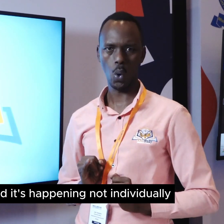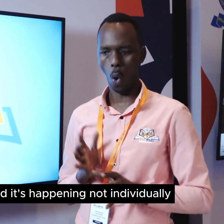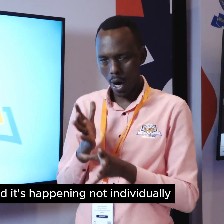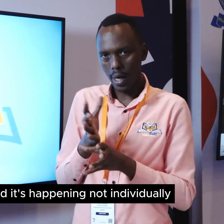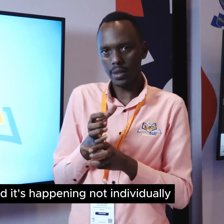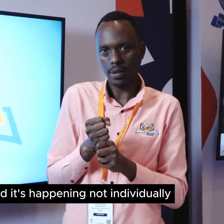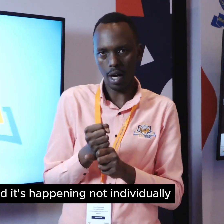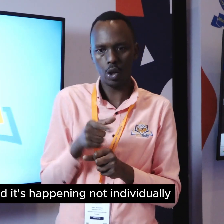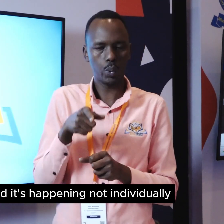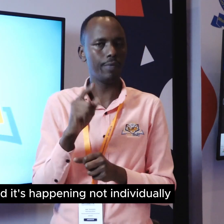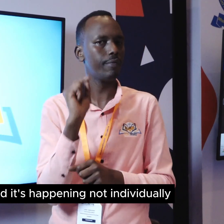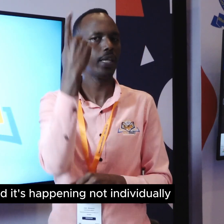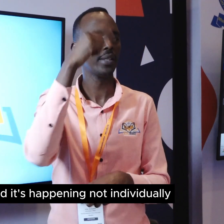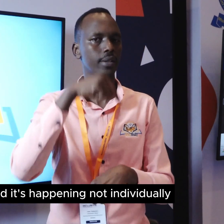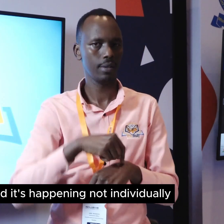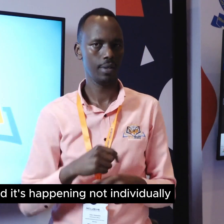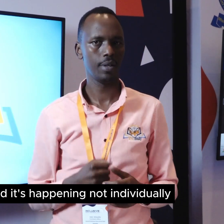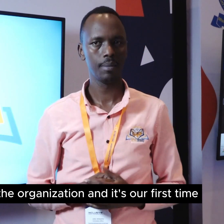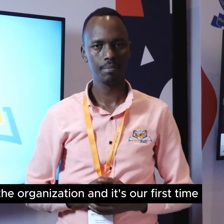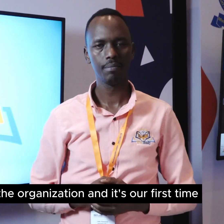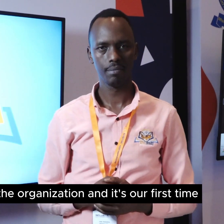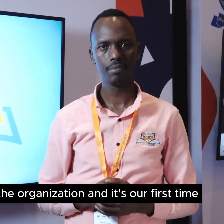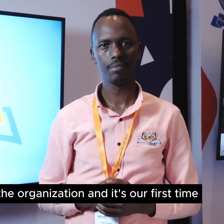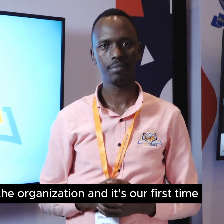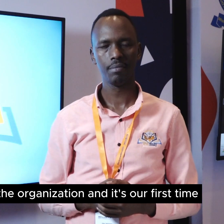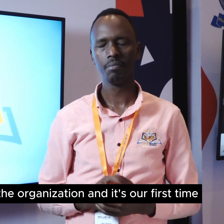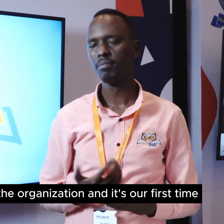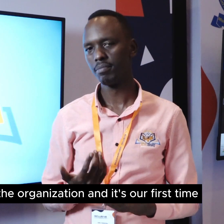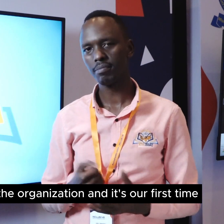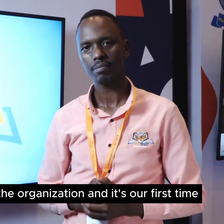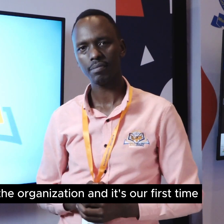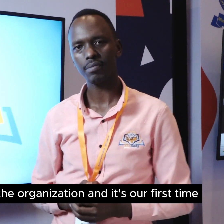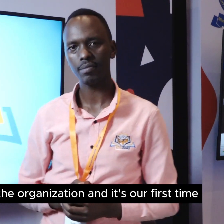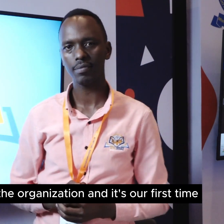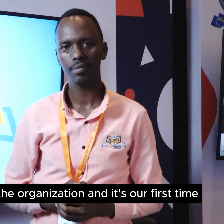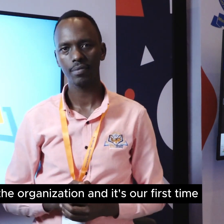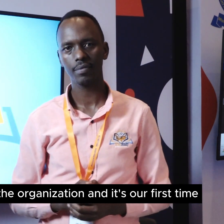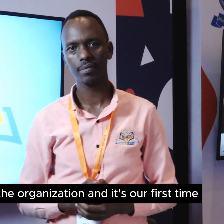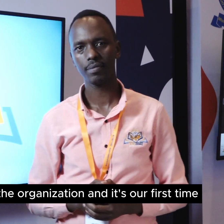happening not individually, it's for the organization, and it's our first time.